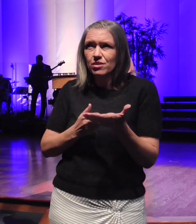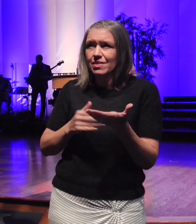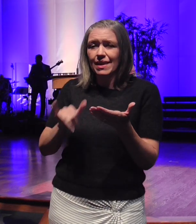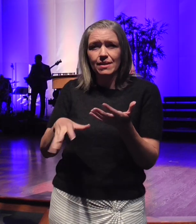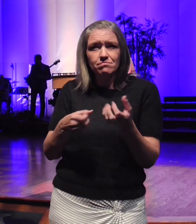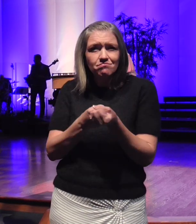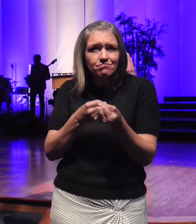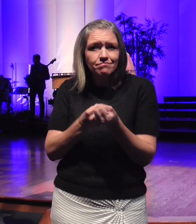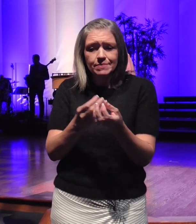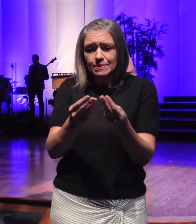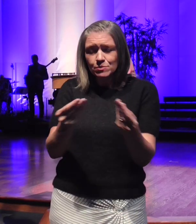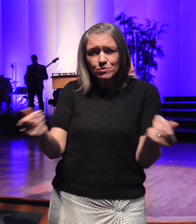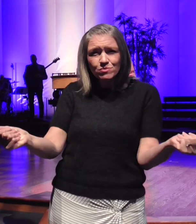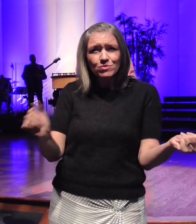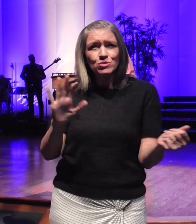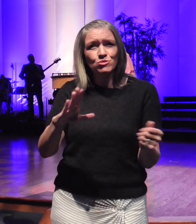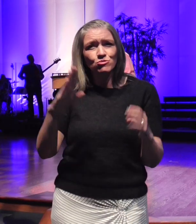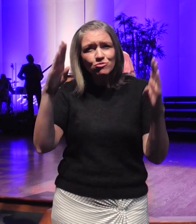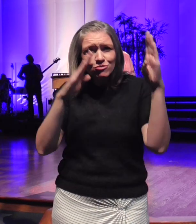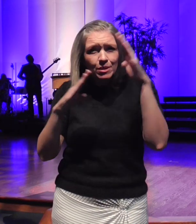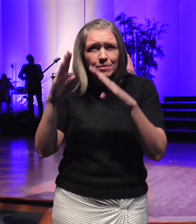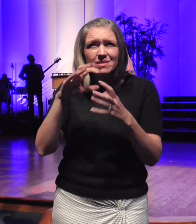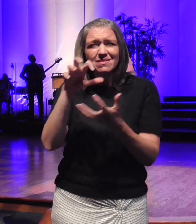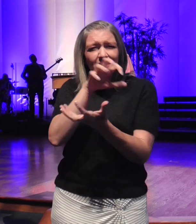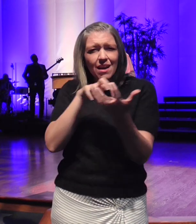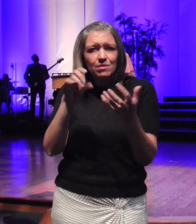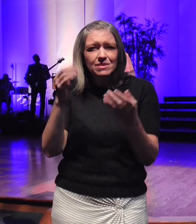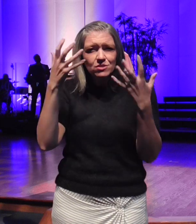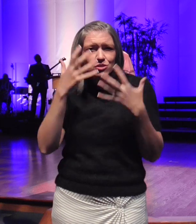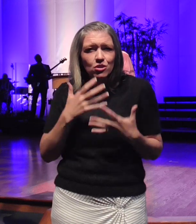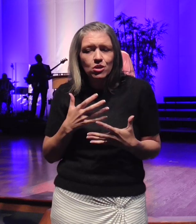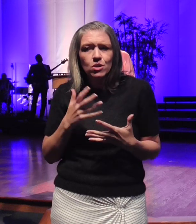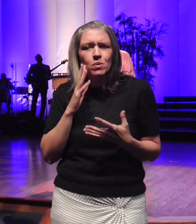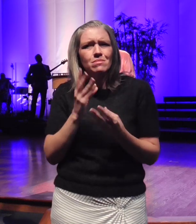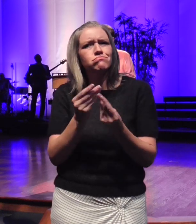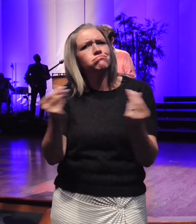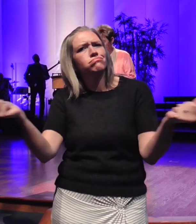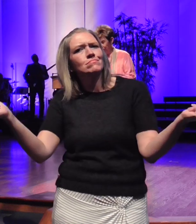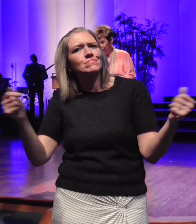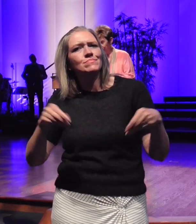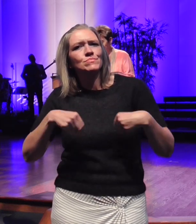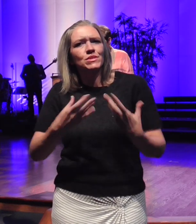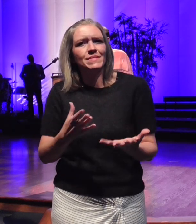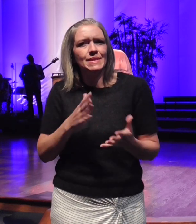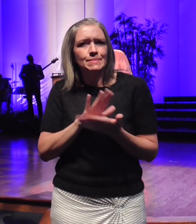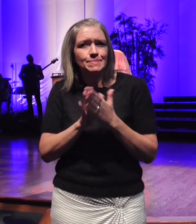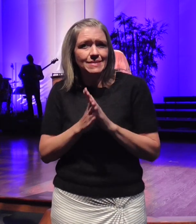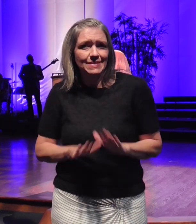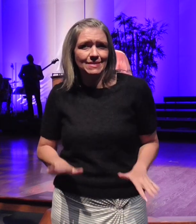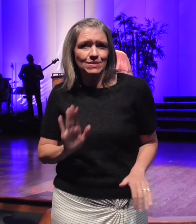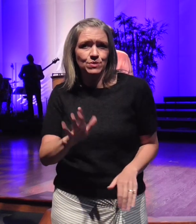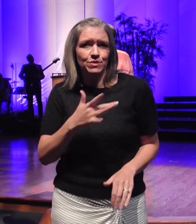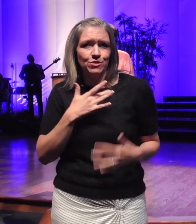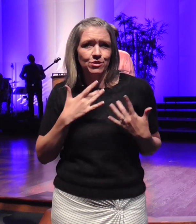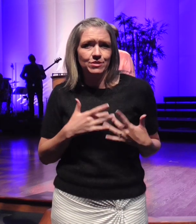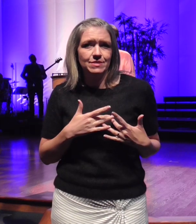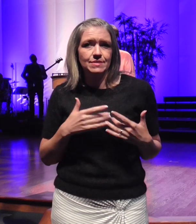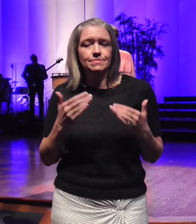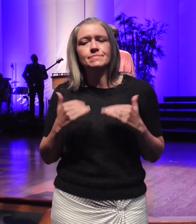of darkness and causes peace to return to our hearts. And from Maya